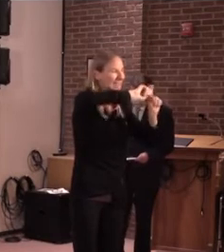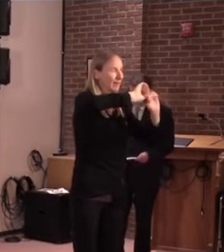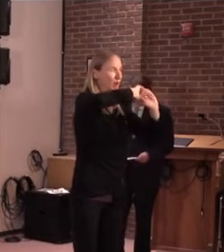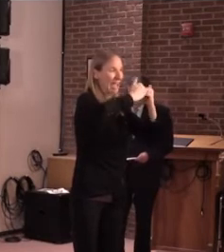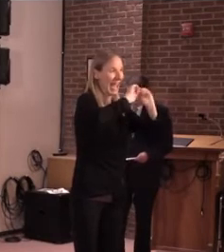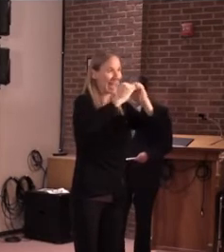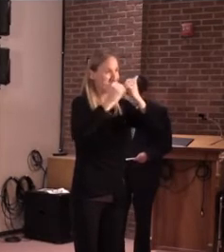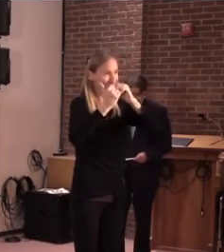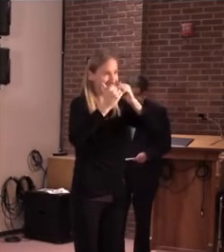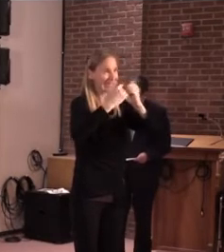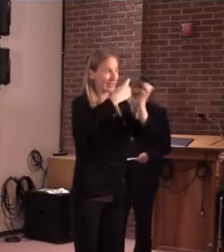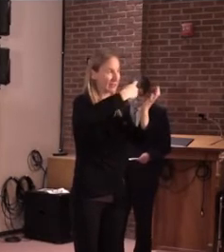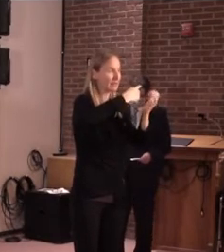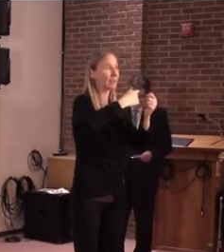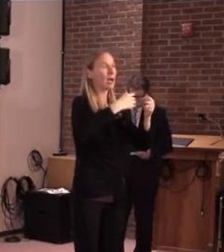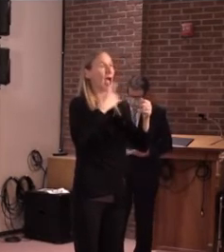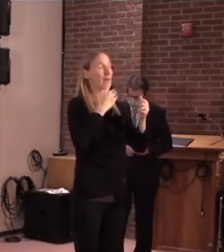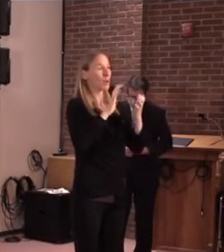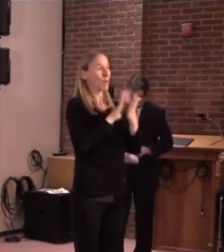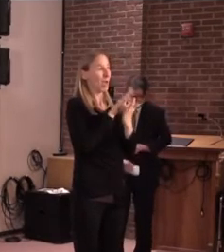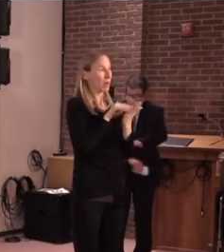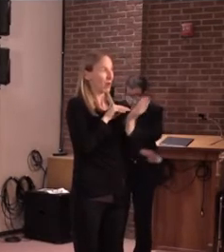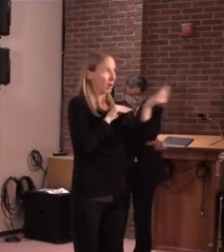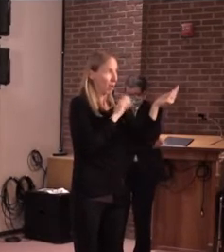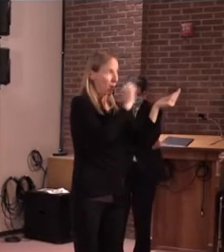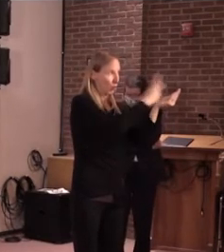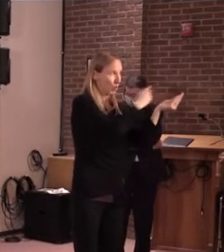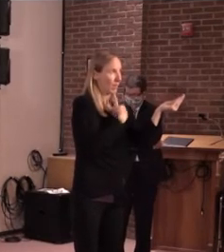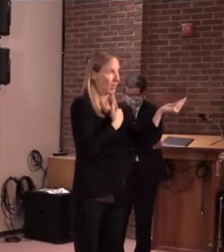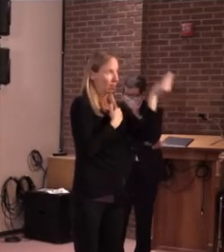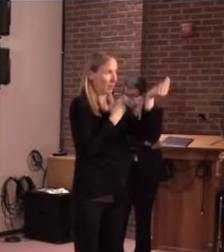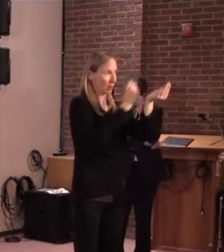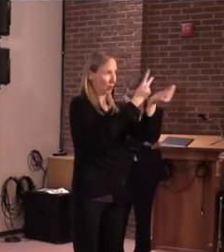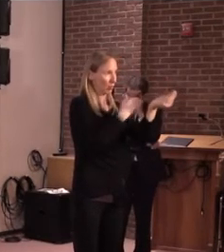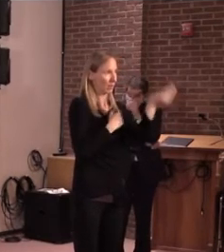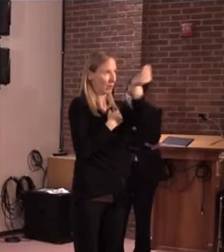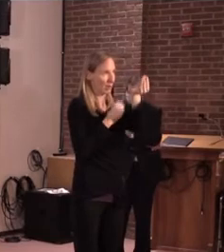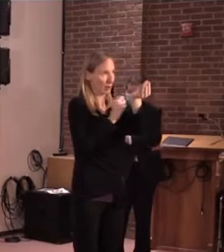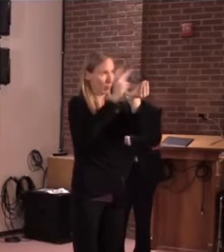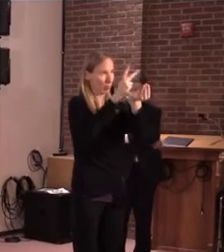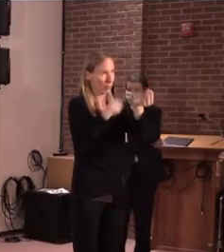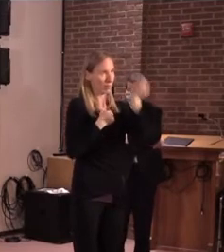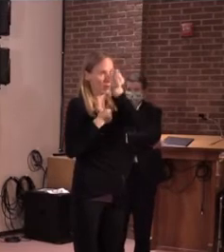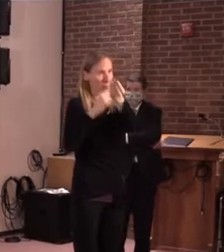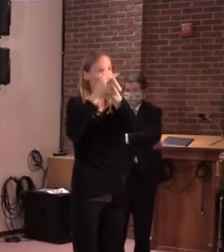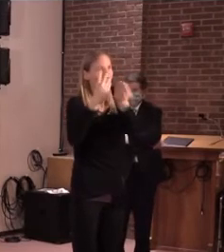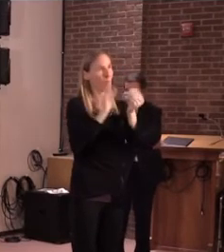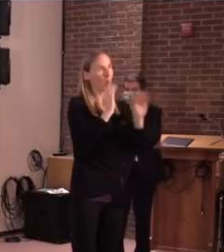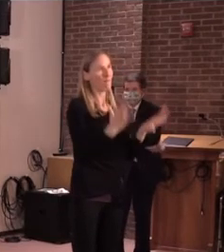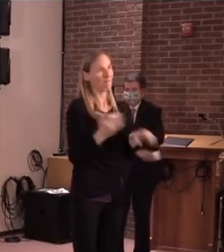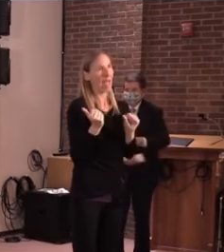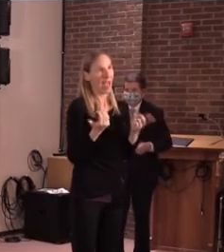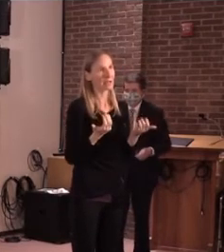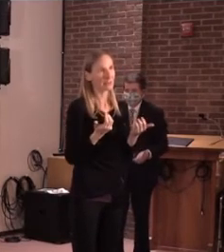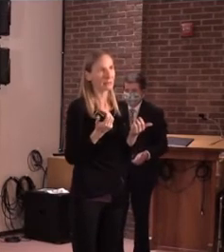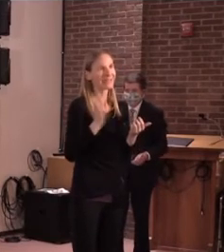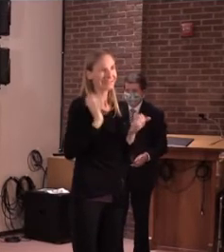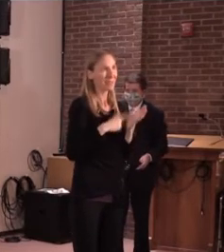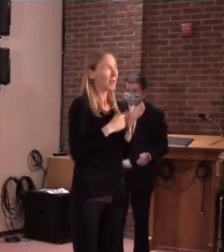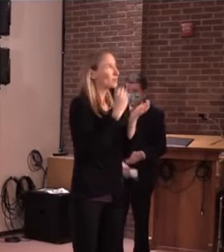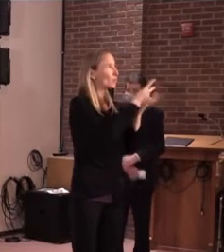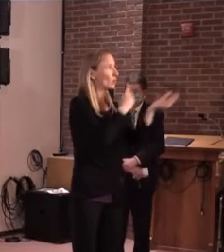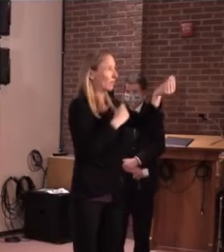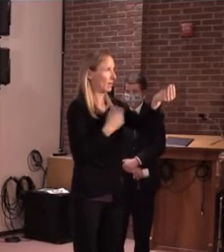and interagency rather to make sure that projects get through their paces in a timely manner. So